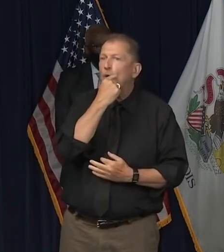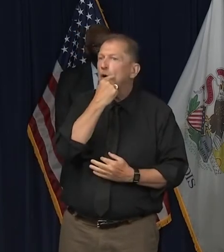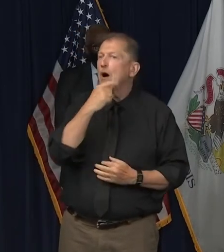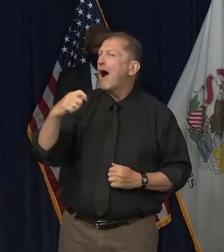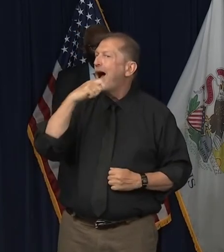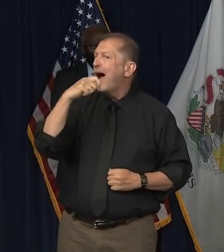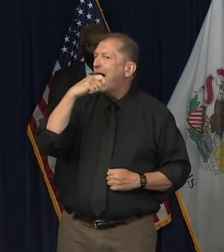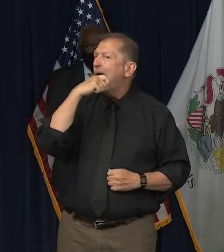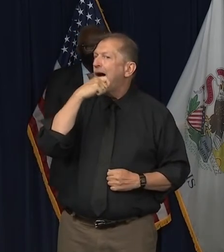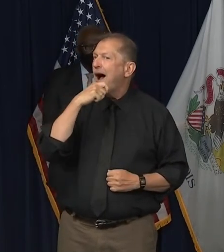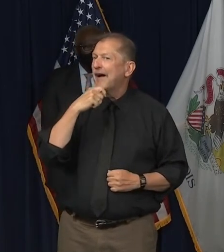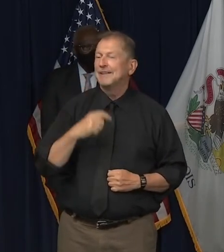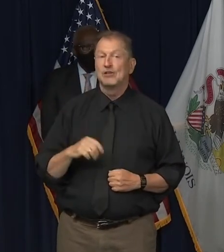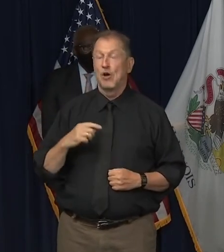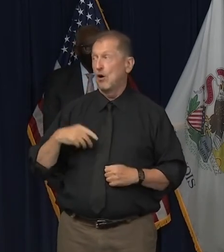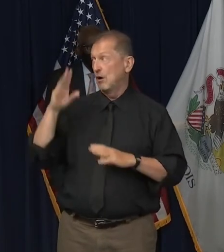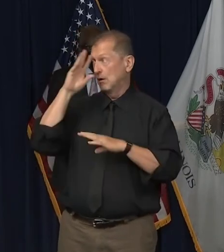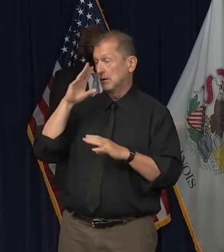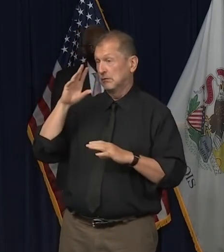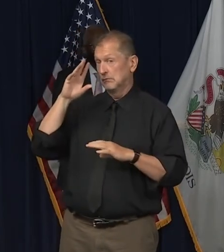Illinois looks forward to your